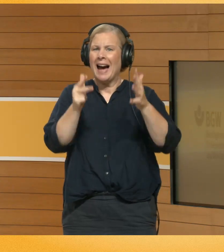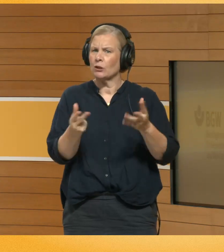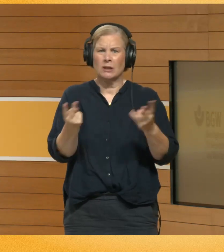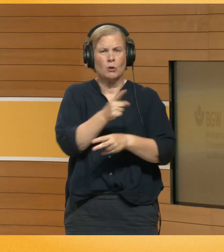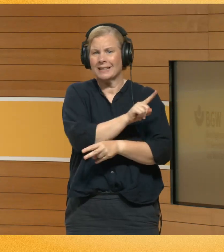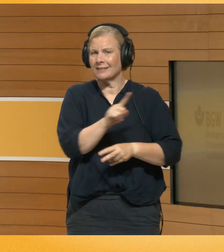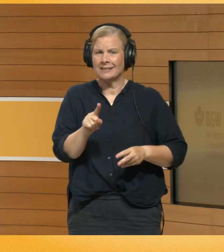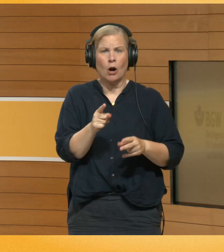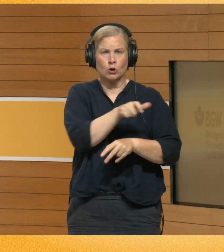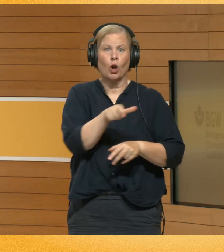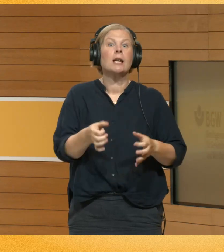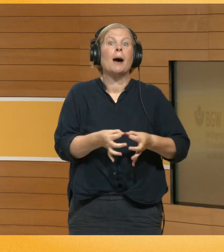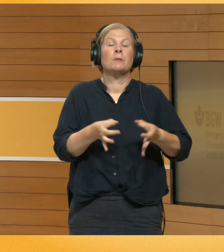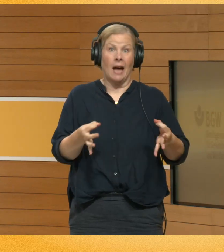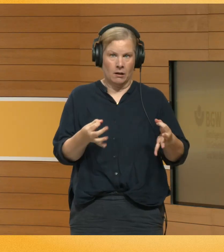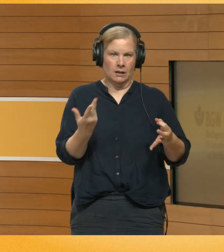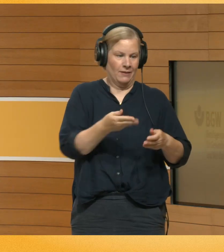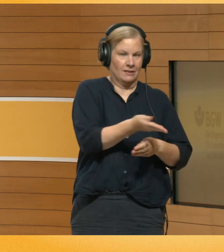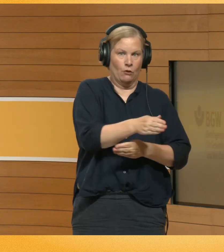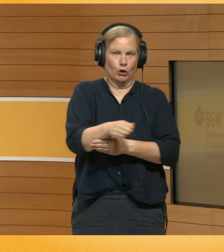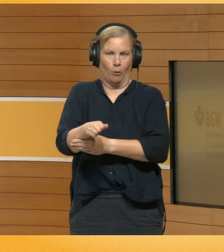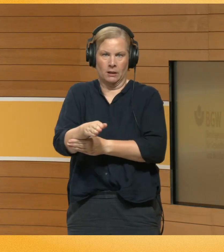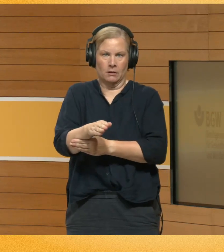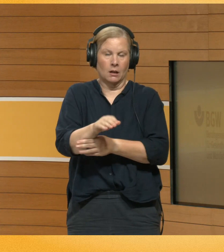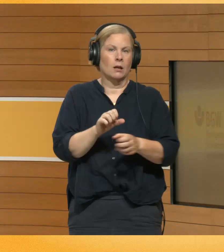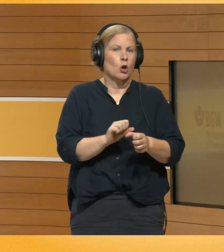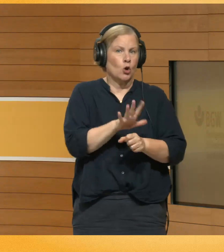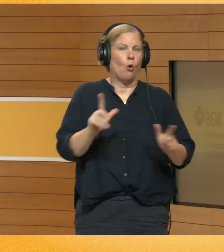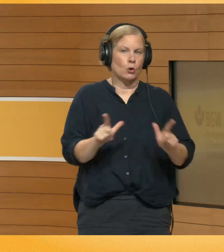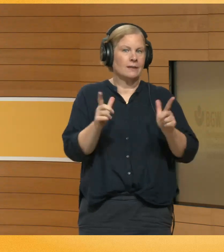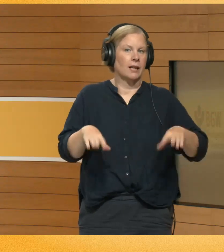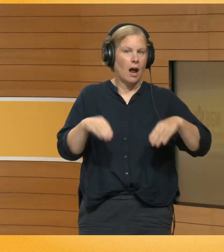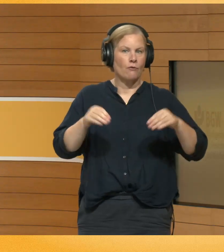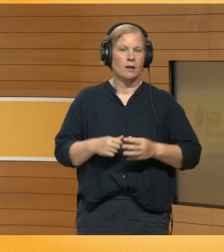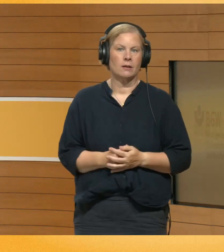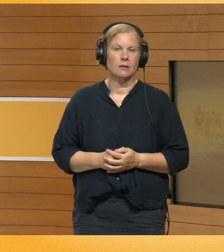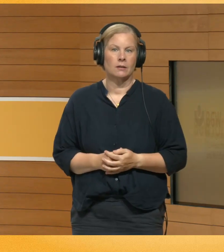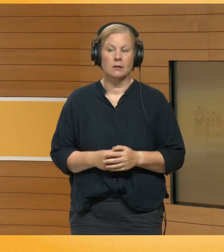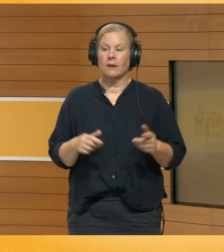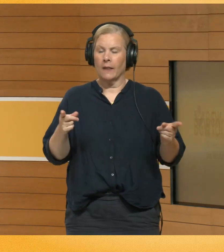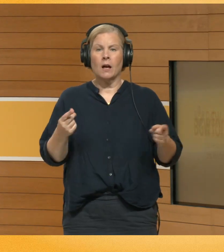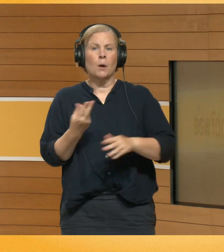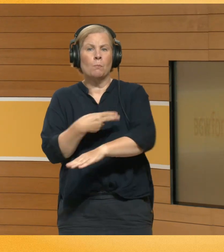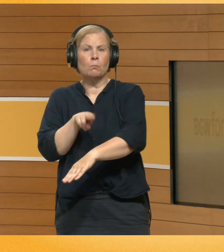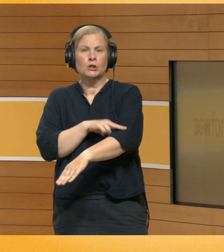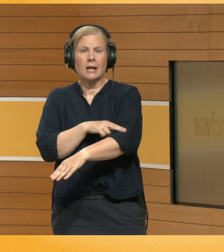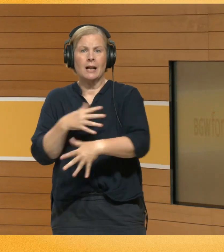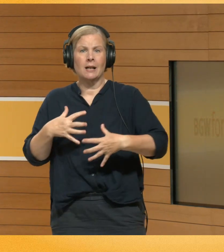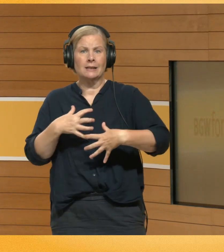it really correlated with the number of musculoskeletal injuries and diseases that we were